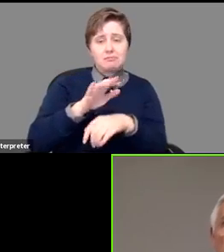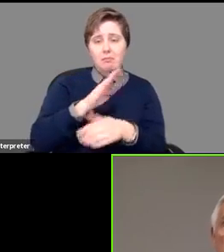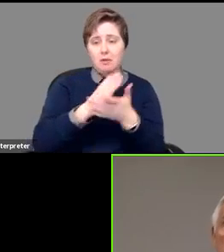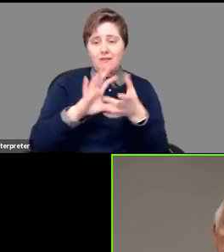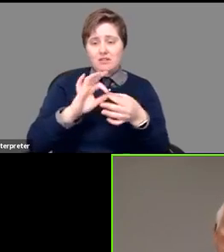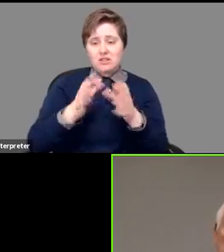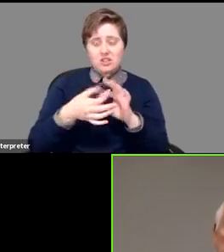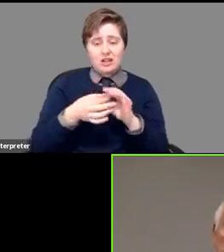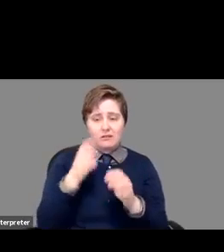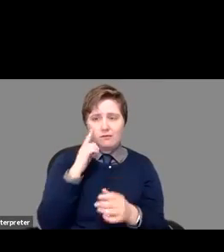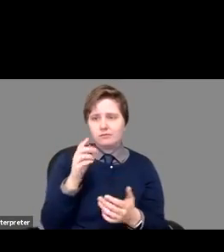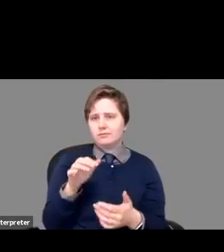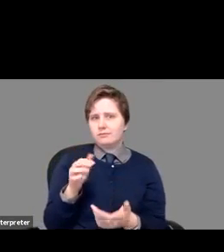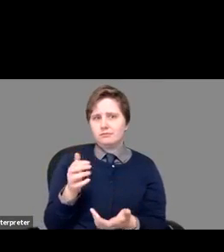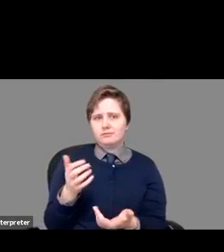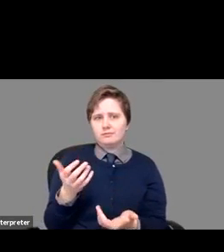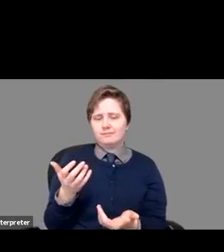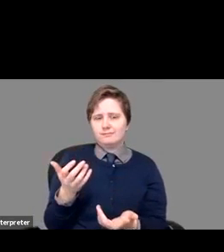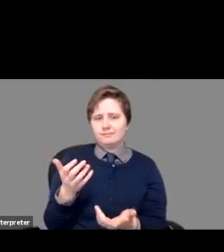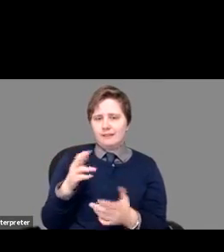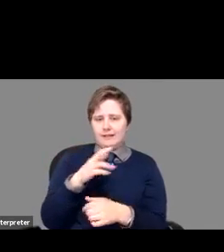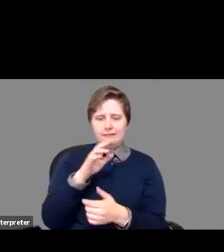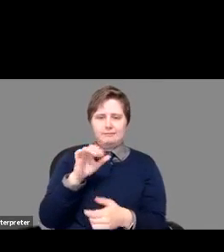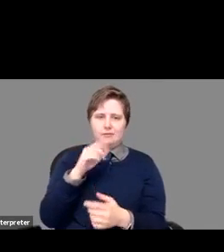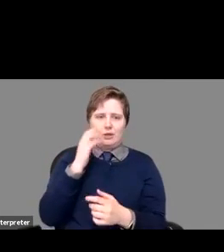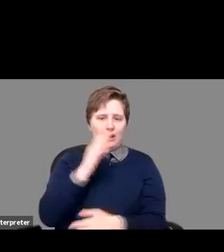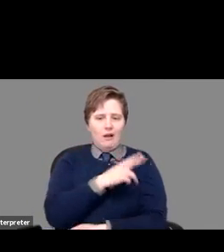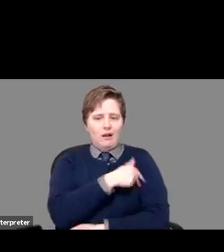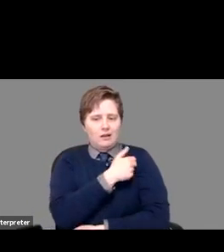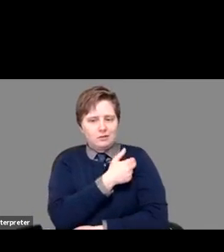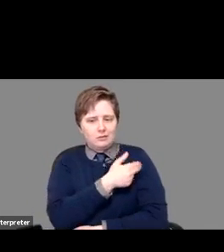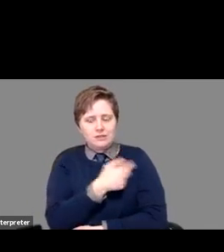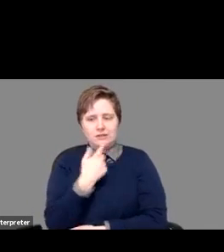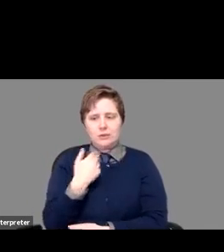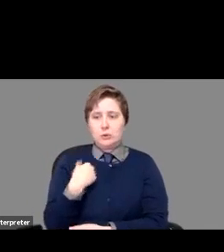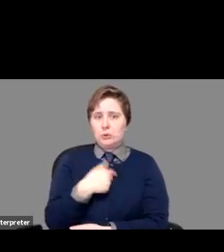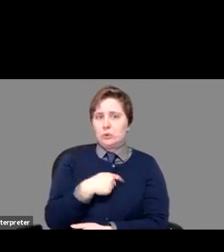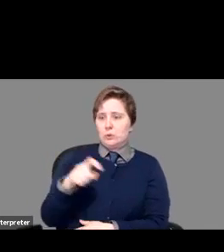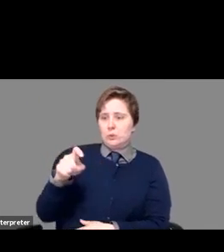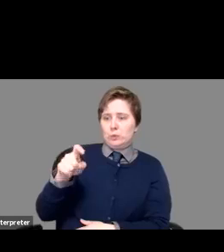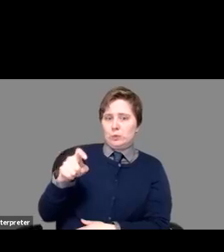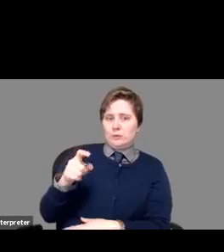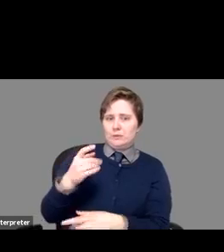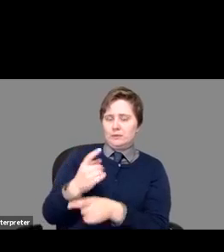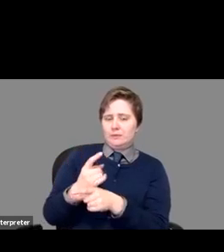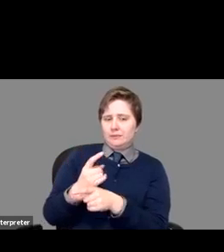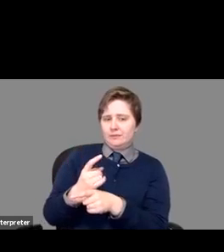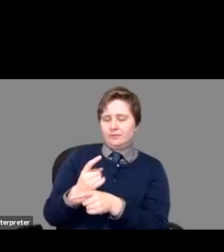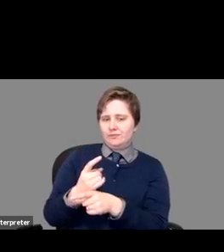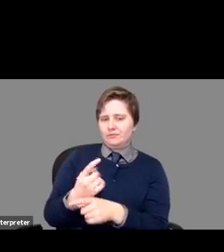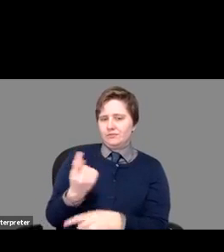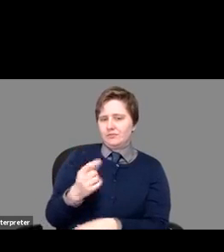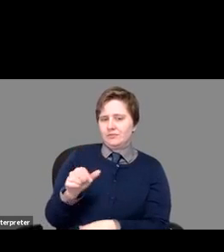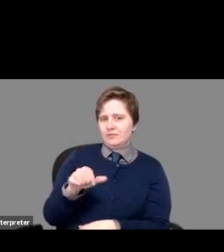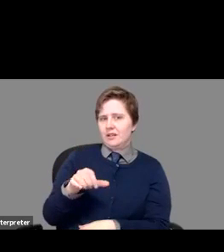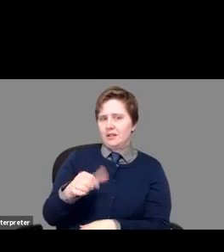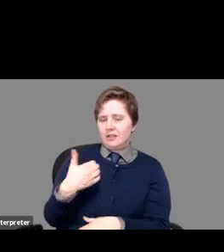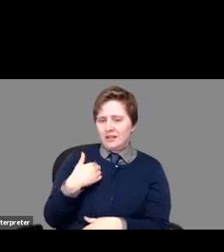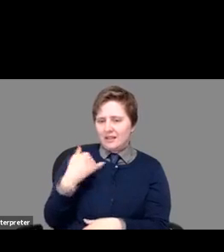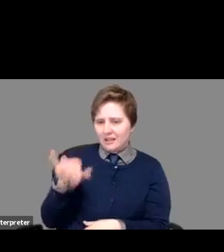than as a hospital president to simply say, hey, we need, right? And so somebody else was there to do it.